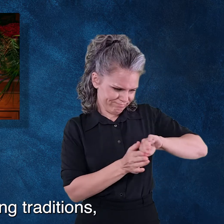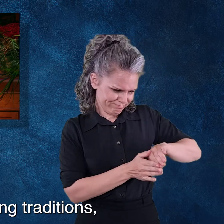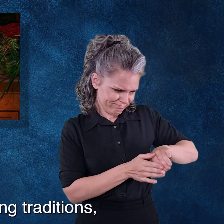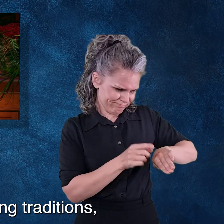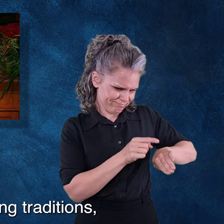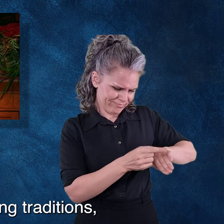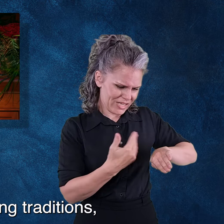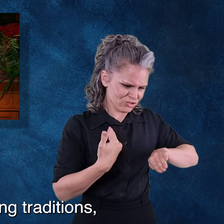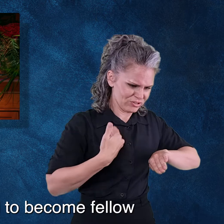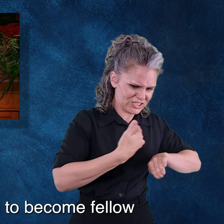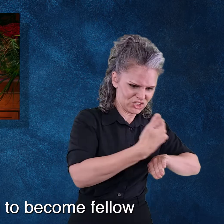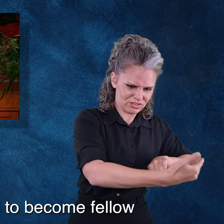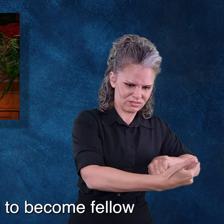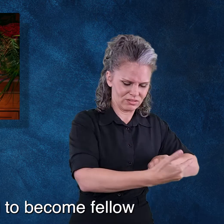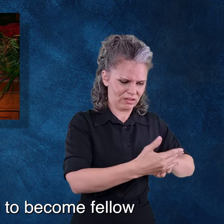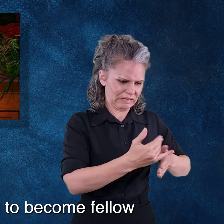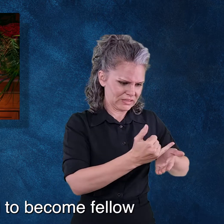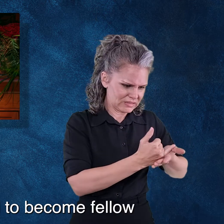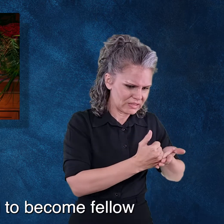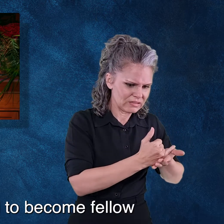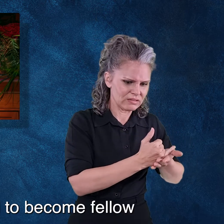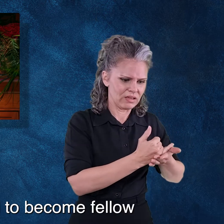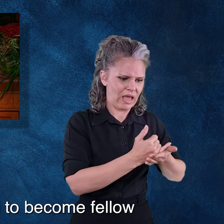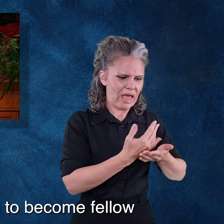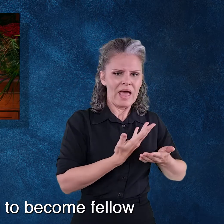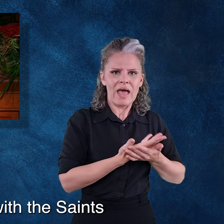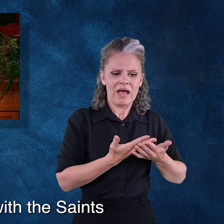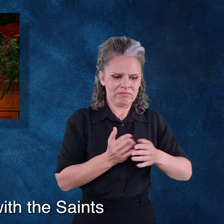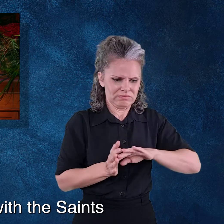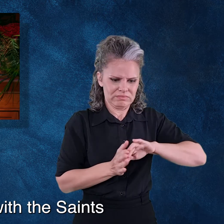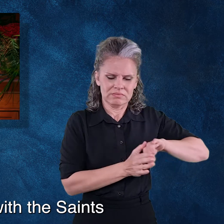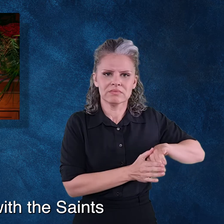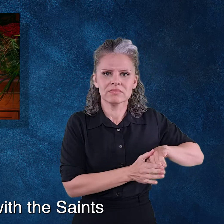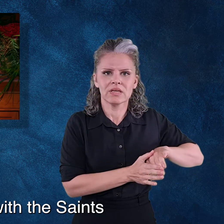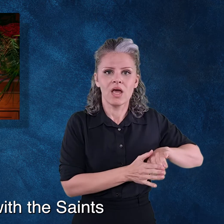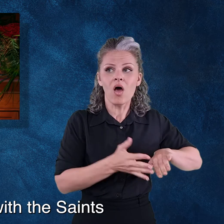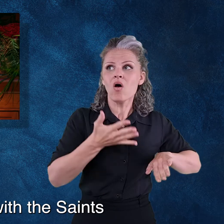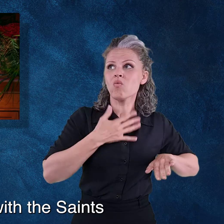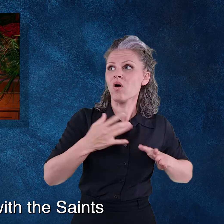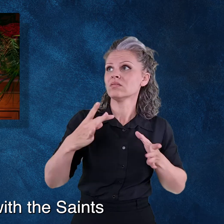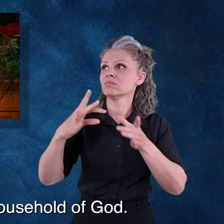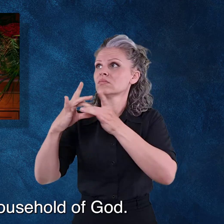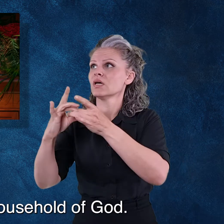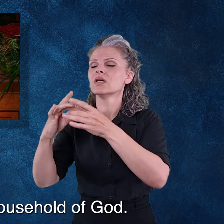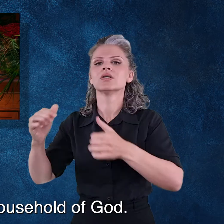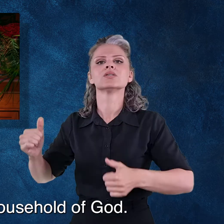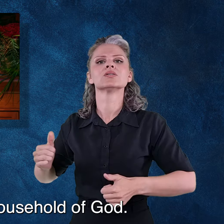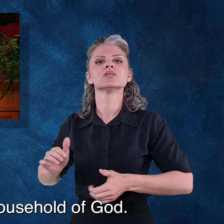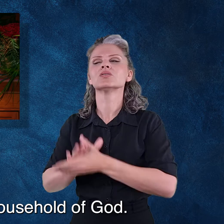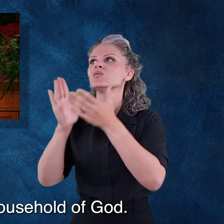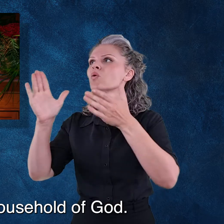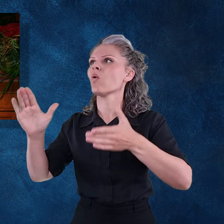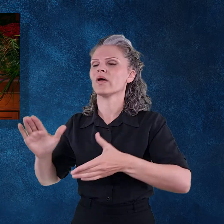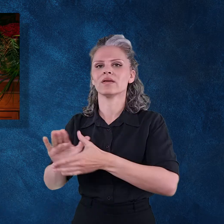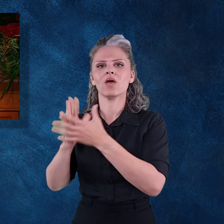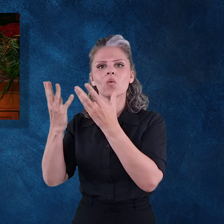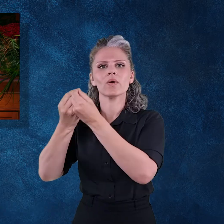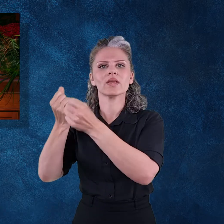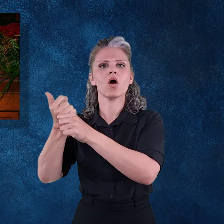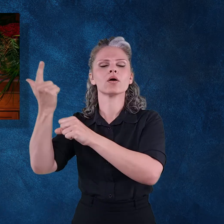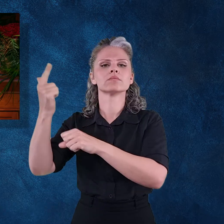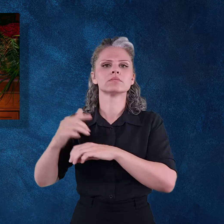traditions and yet joyful to become fellow citizens with the saints and of the household of God.